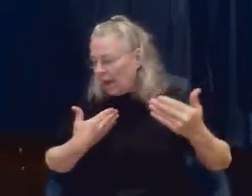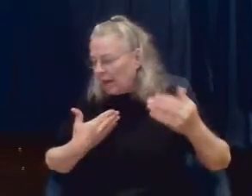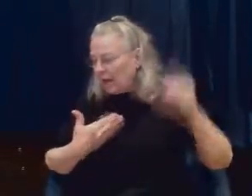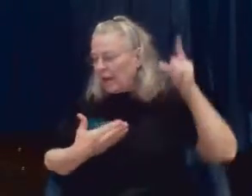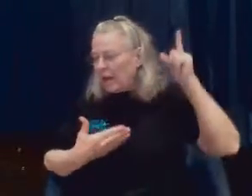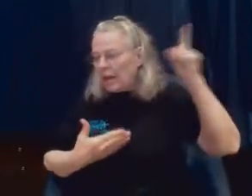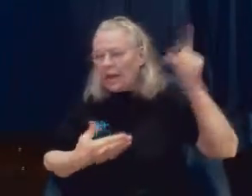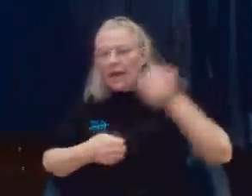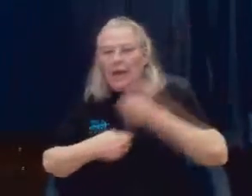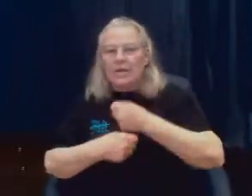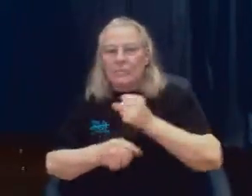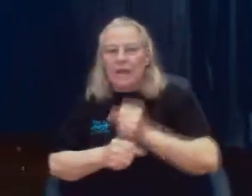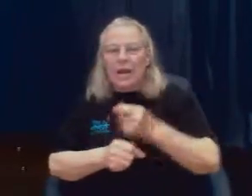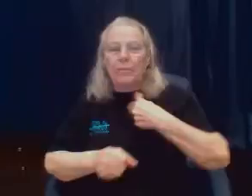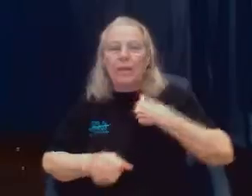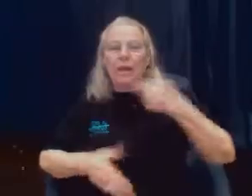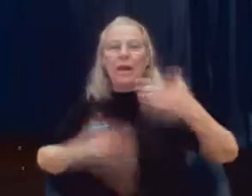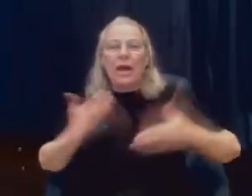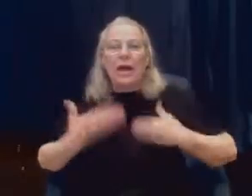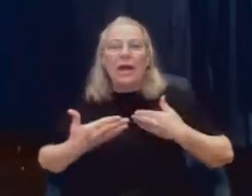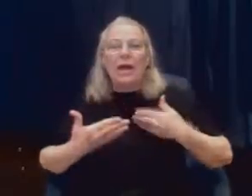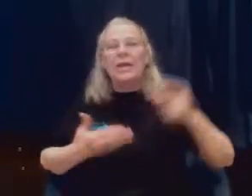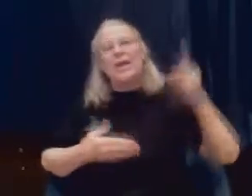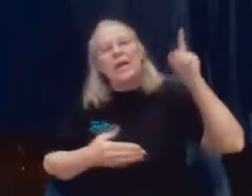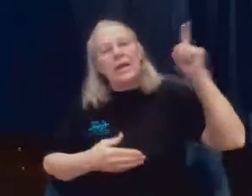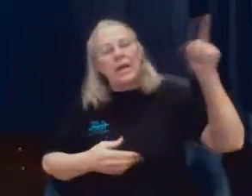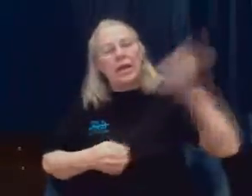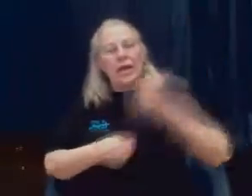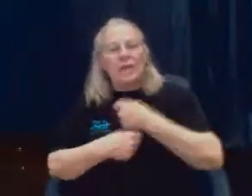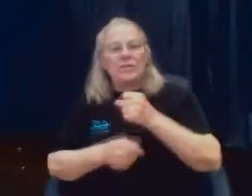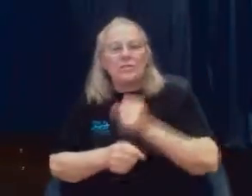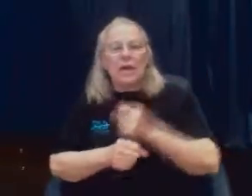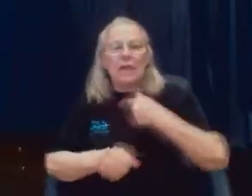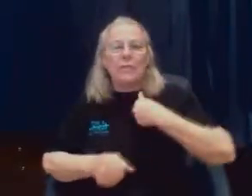glad. He has made me glad. He has made me